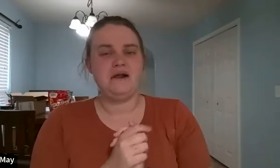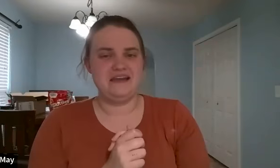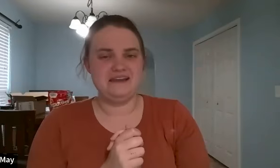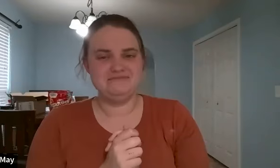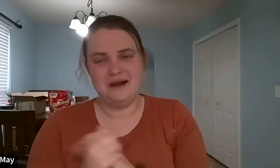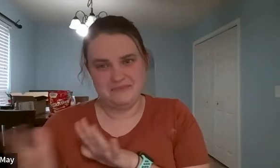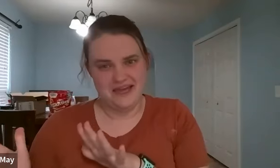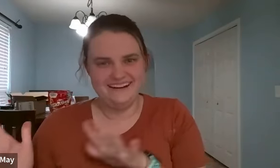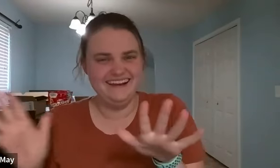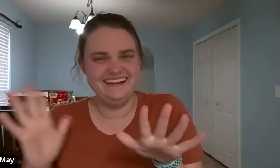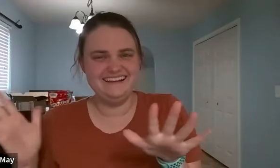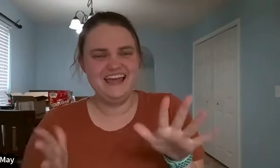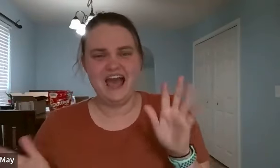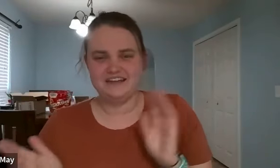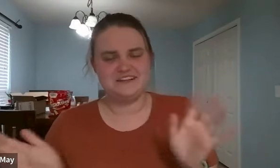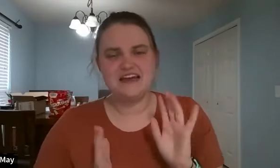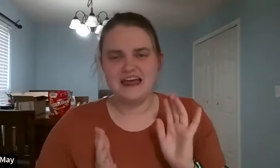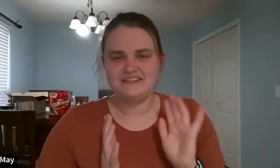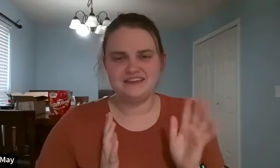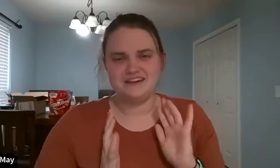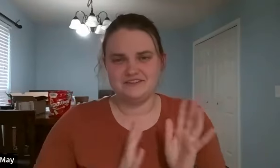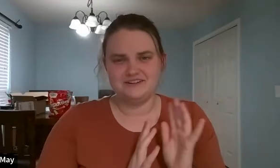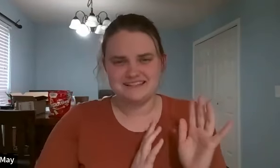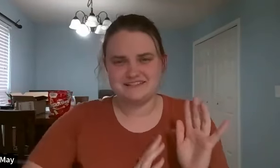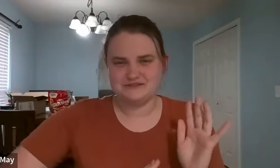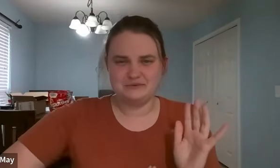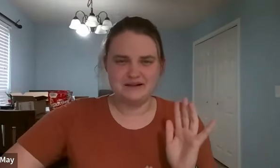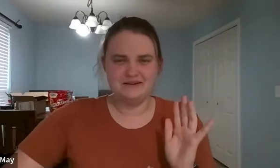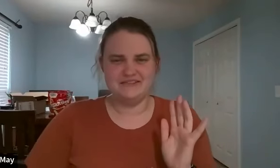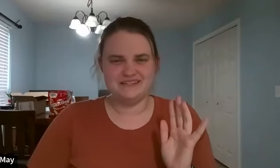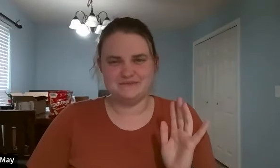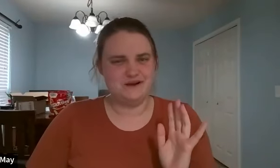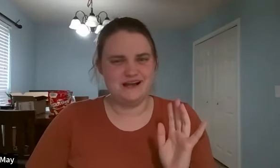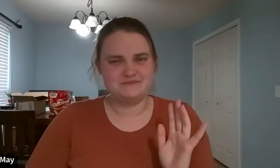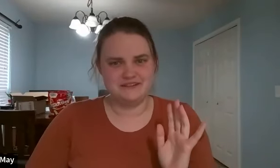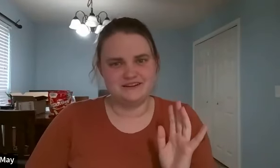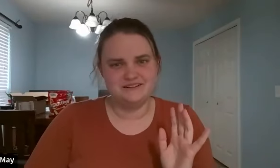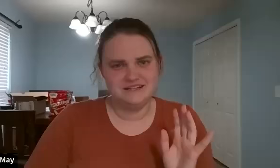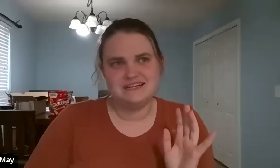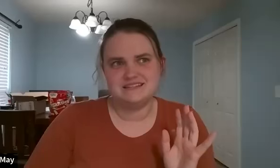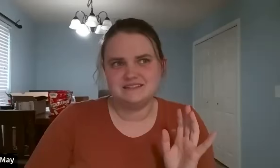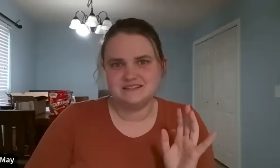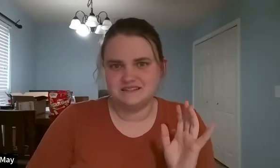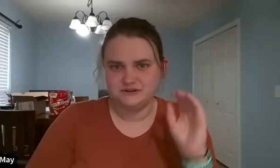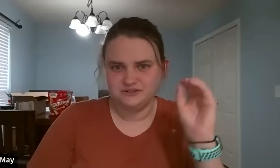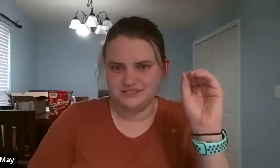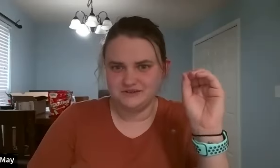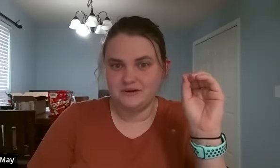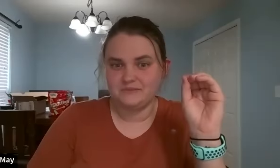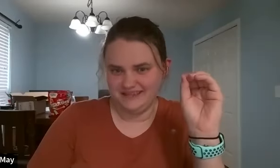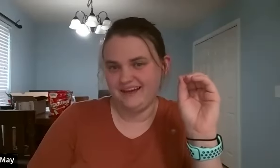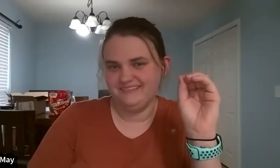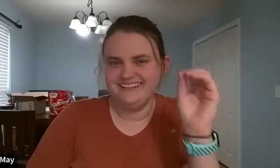Okay, my bad. I've done that, I think, in other classes as well. And then someone will ask me later, is 0 just 0? And I'm like,